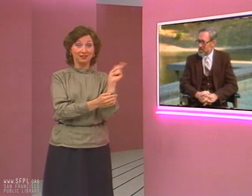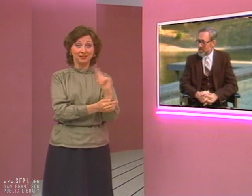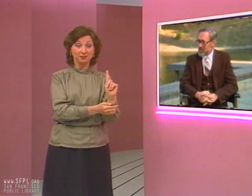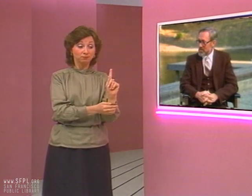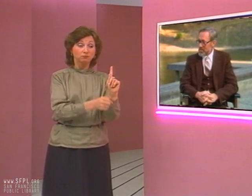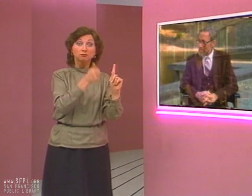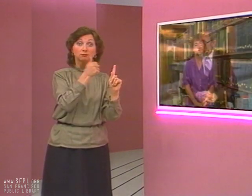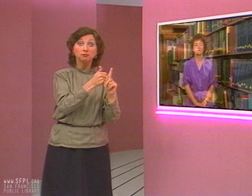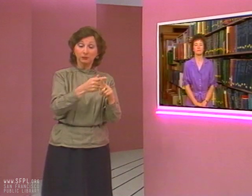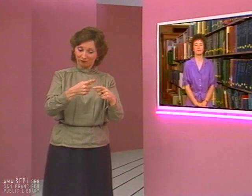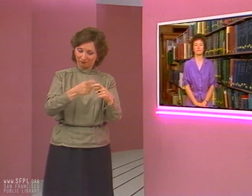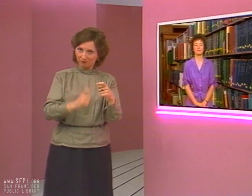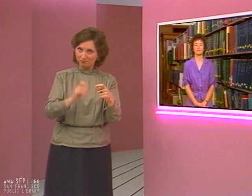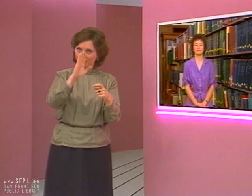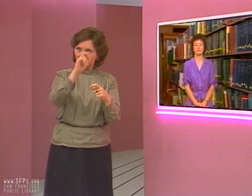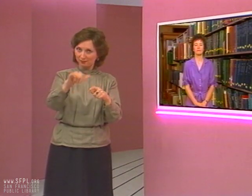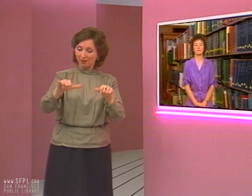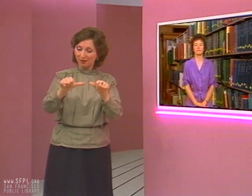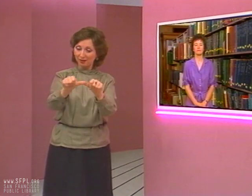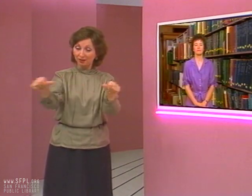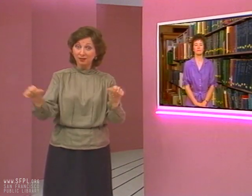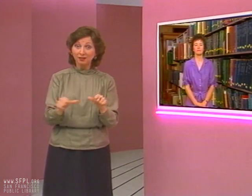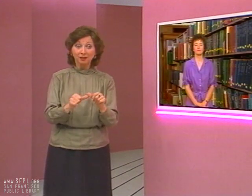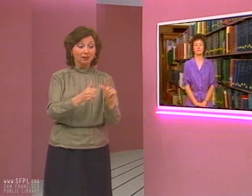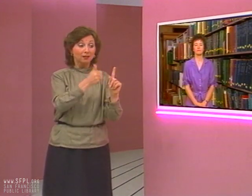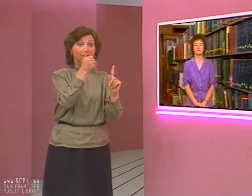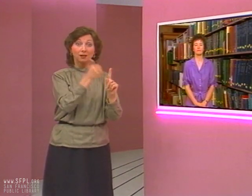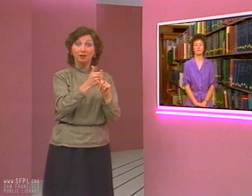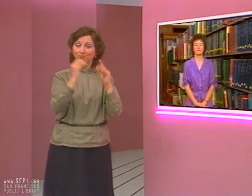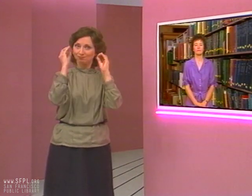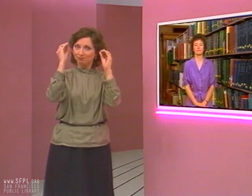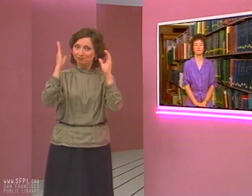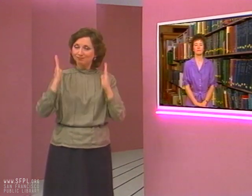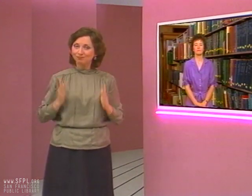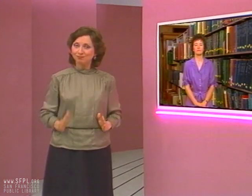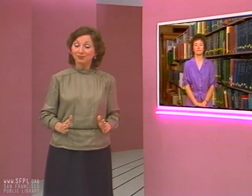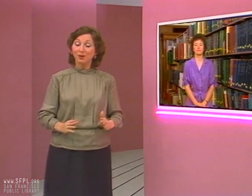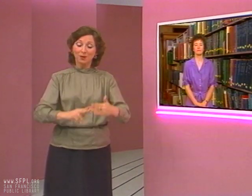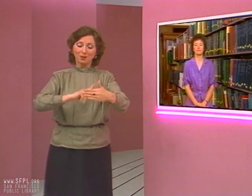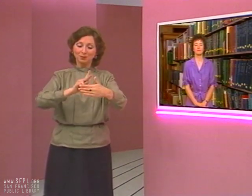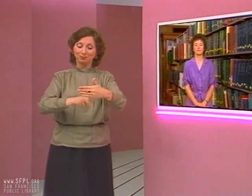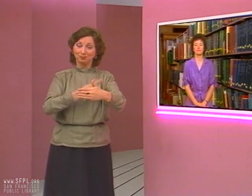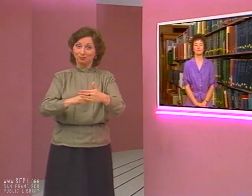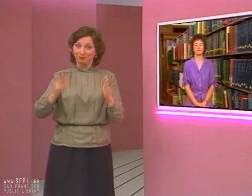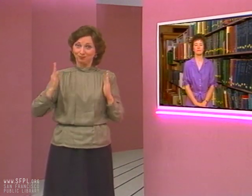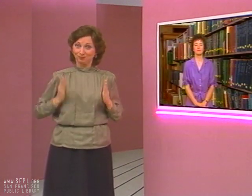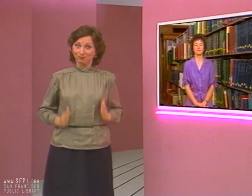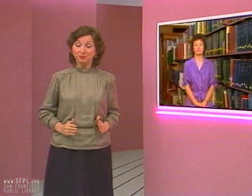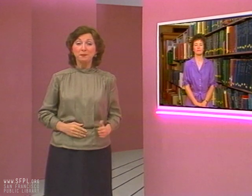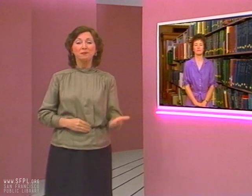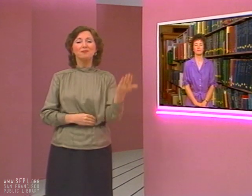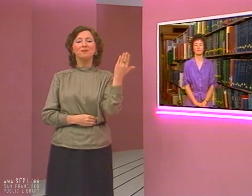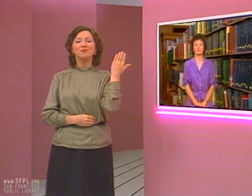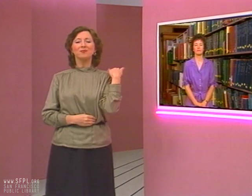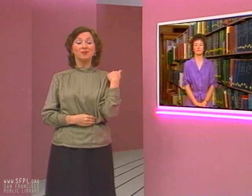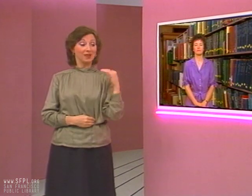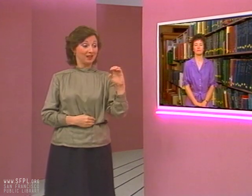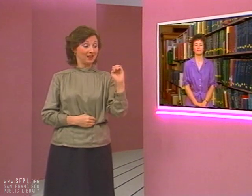Mae Lentz. She's an American Sign Language instructor and an ASL poet. During